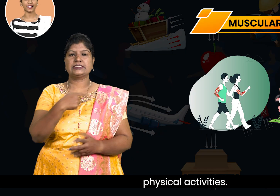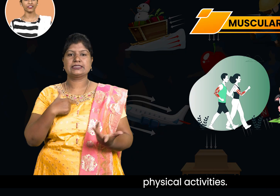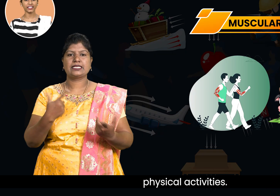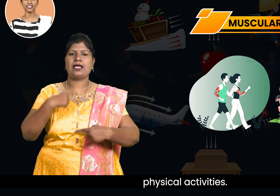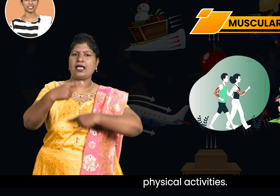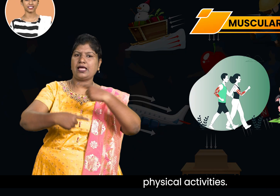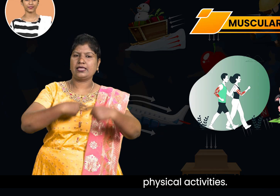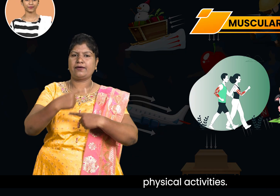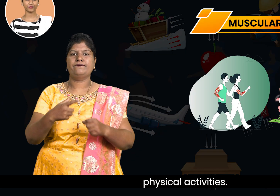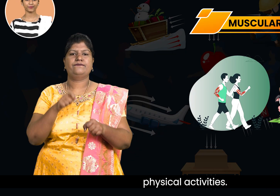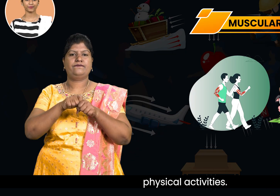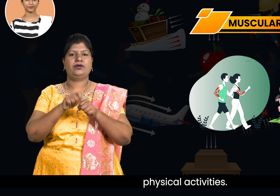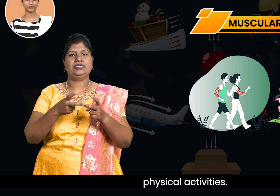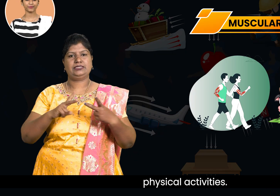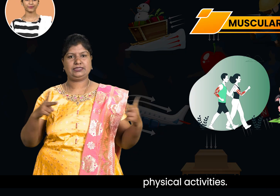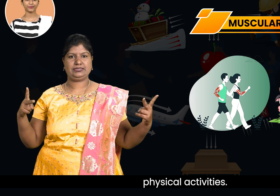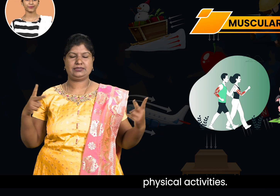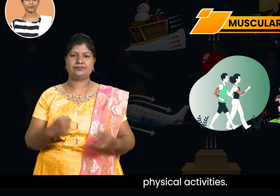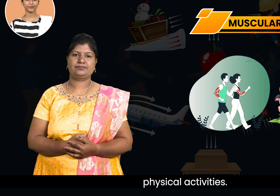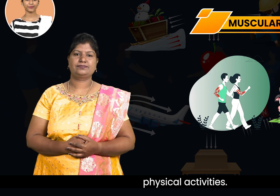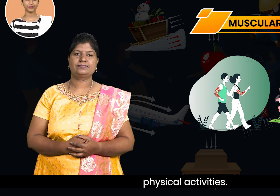physical activities.